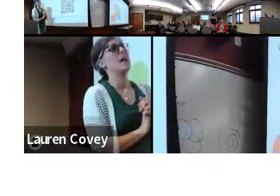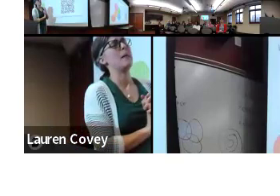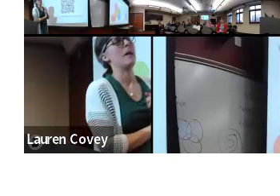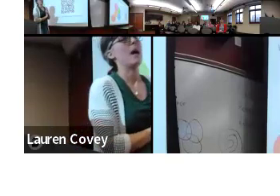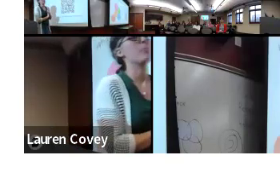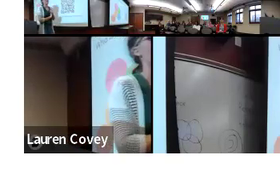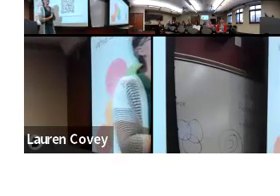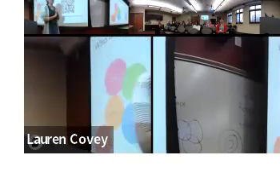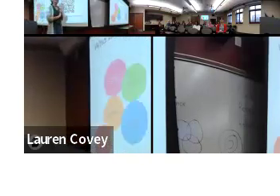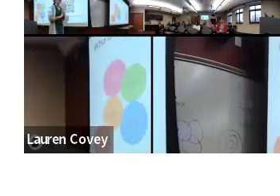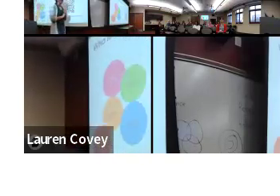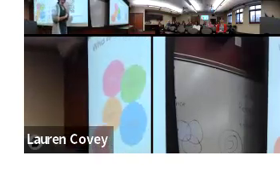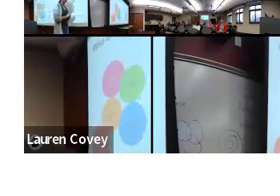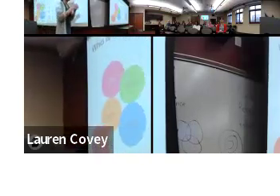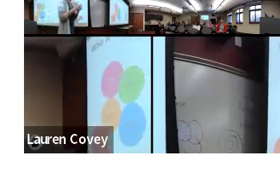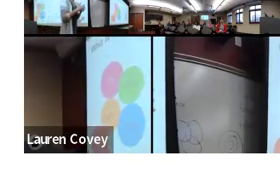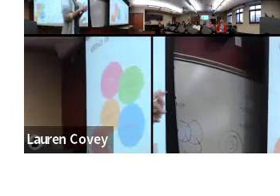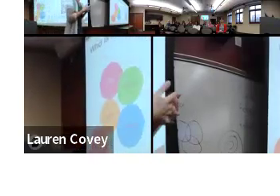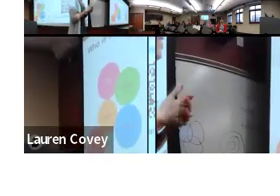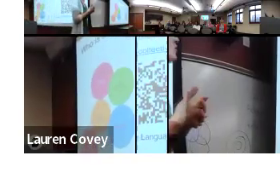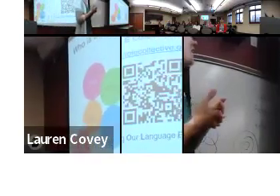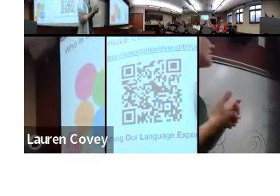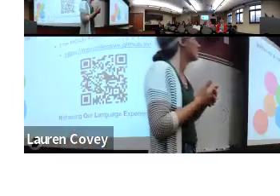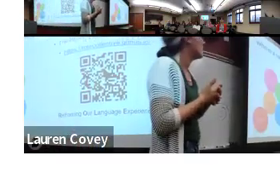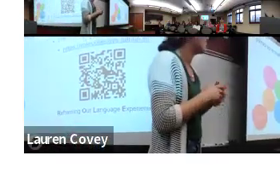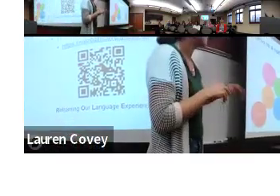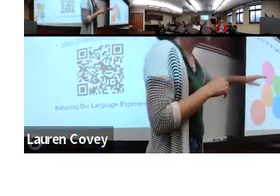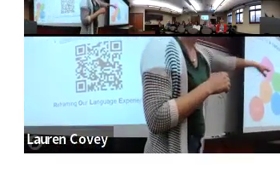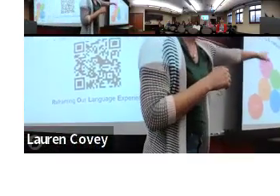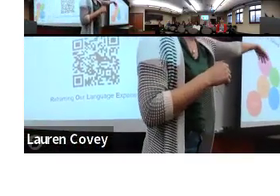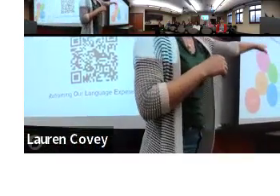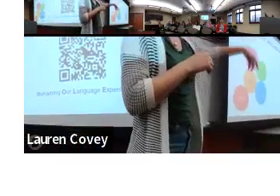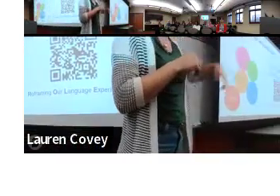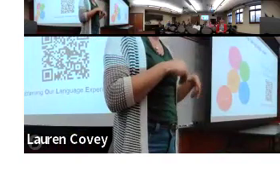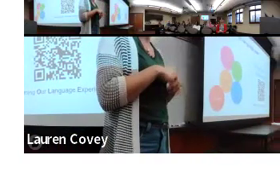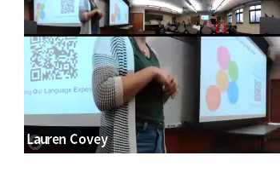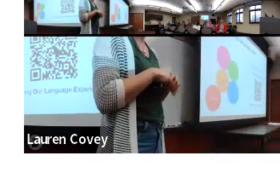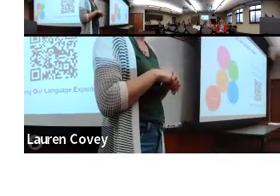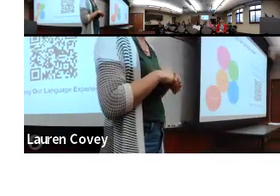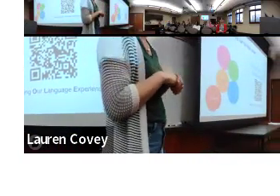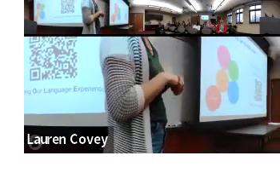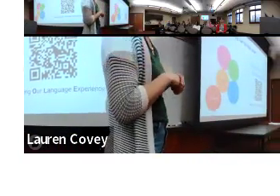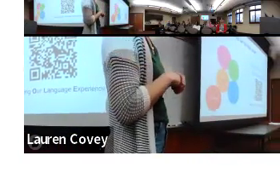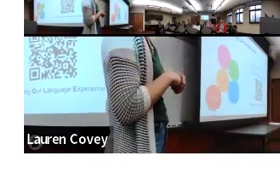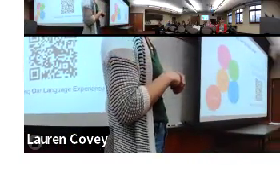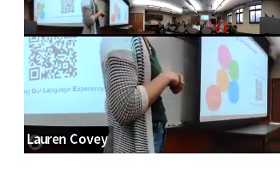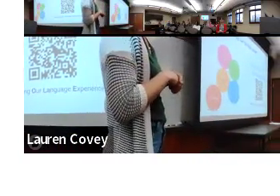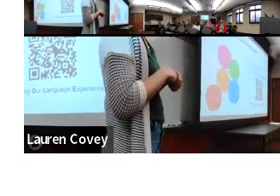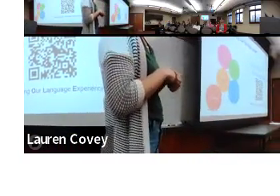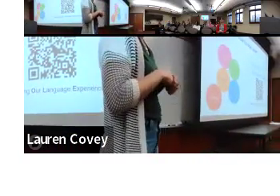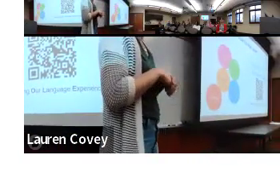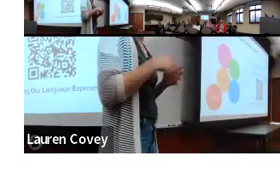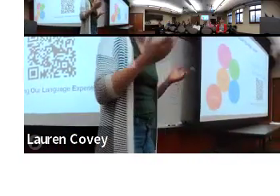here, I'm part of this group called the Role Collective, which I put a little information over there if anybody's